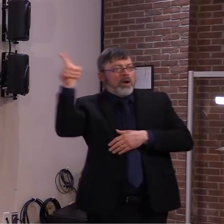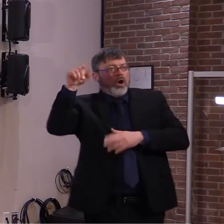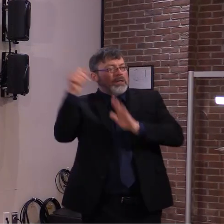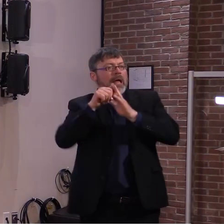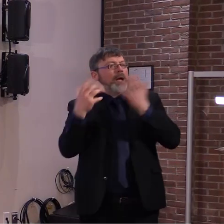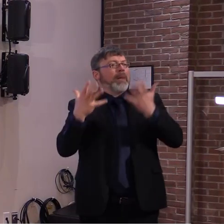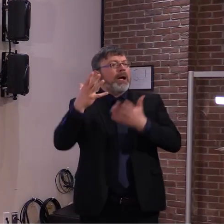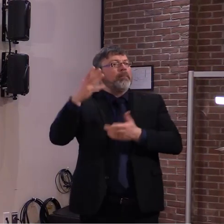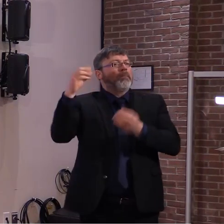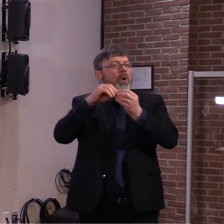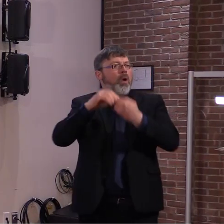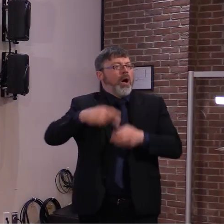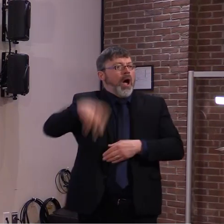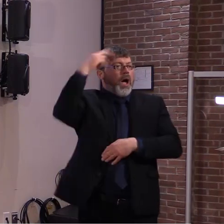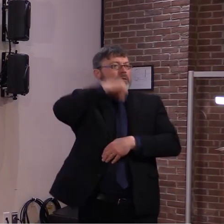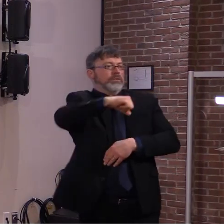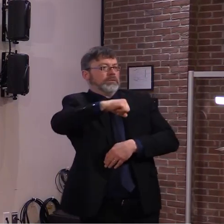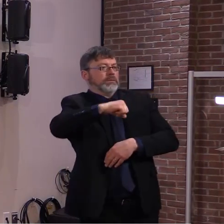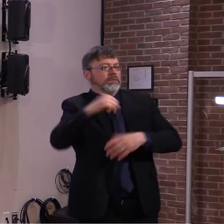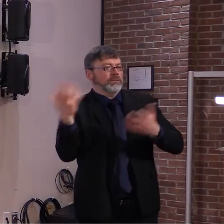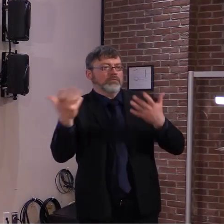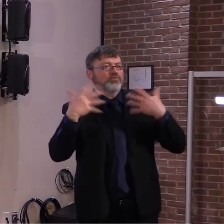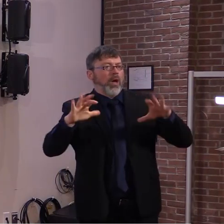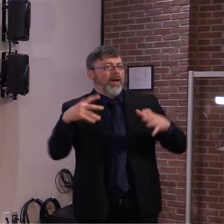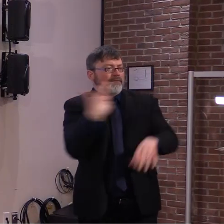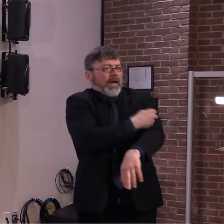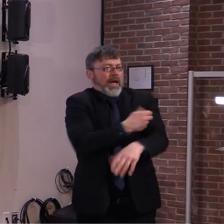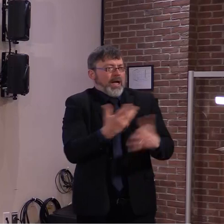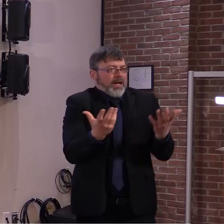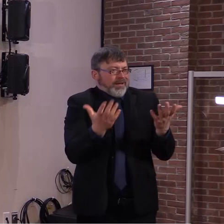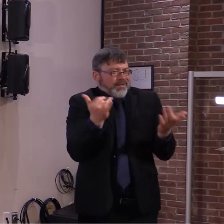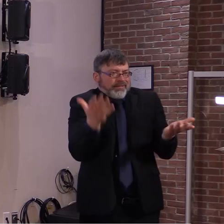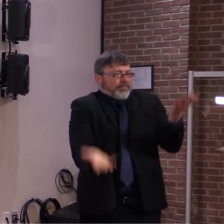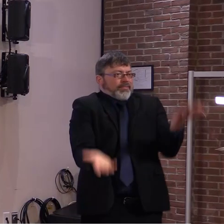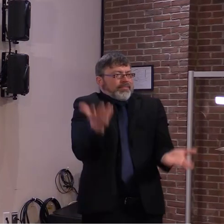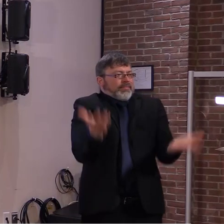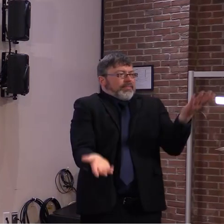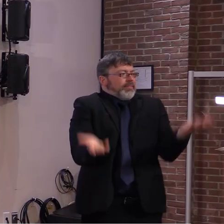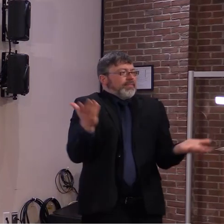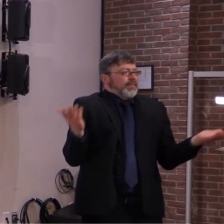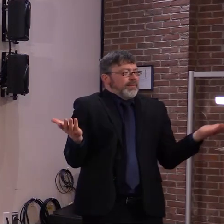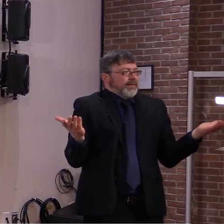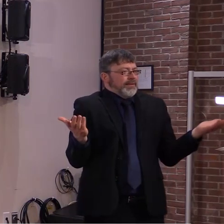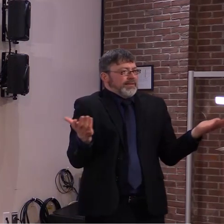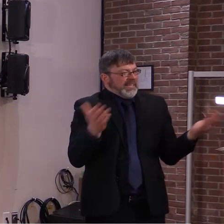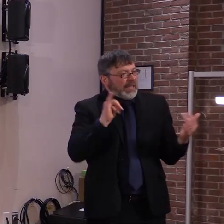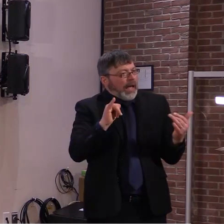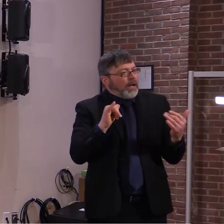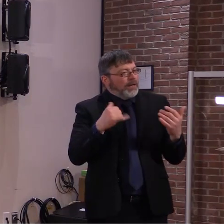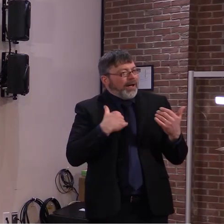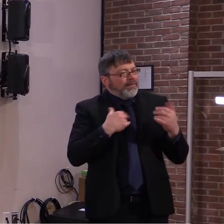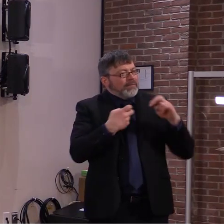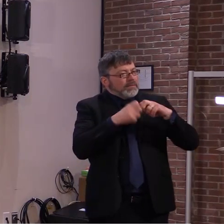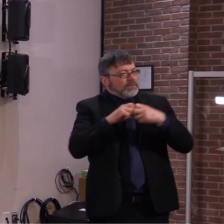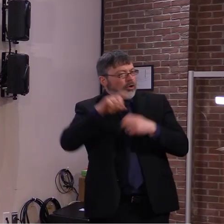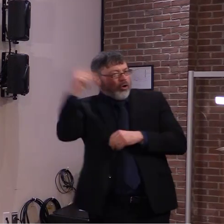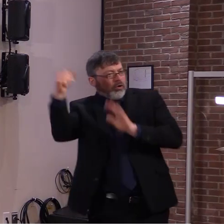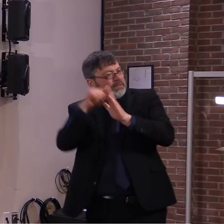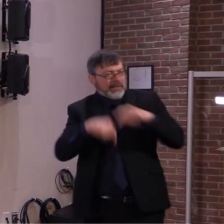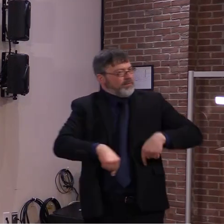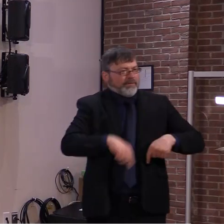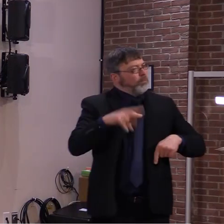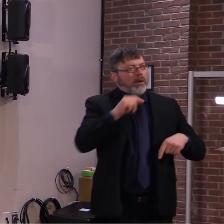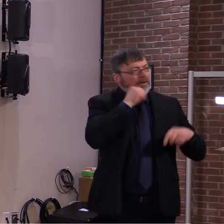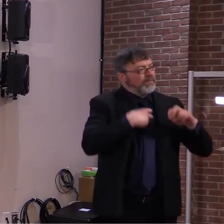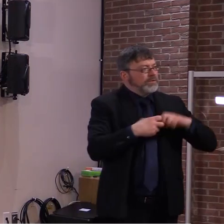And if we get to people, if we get through the age band in a quicker fashion, if demand